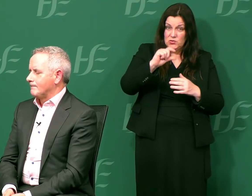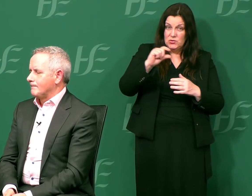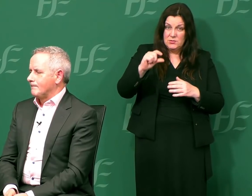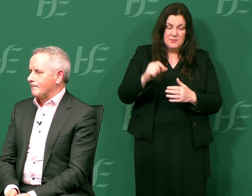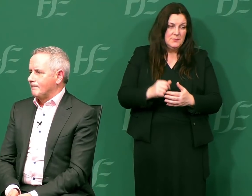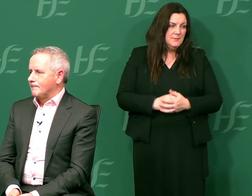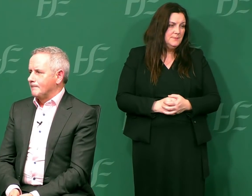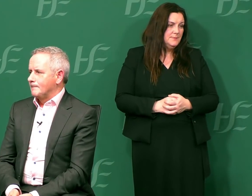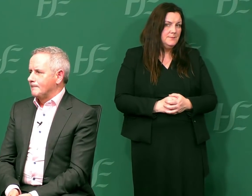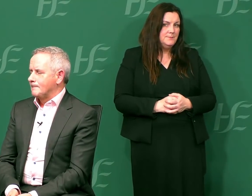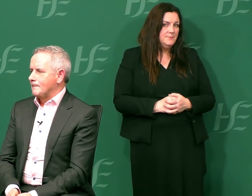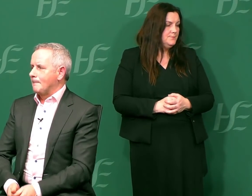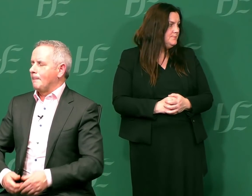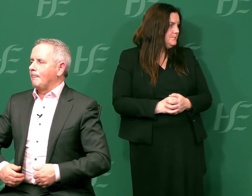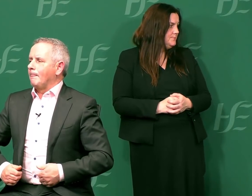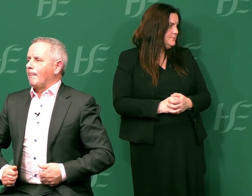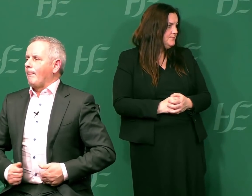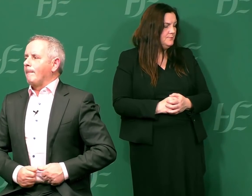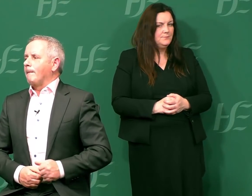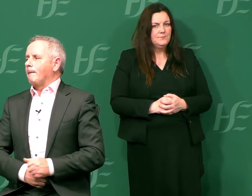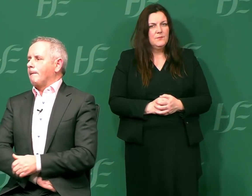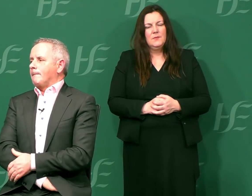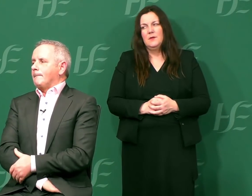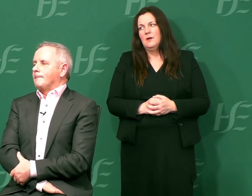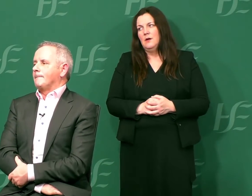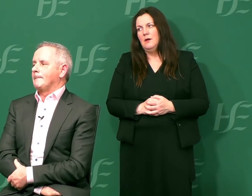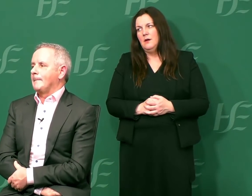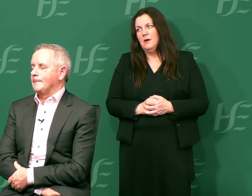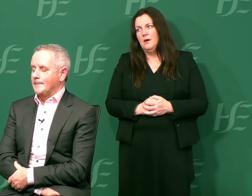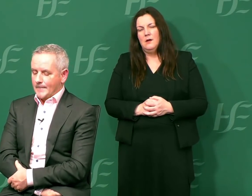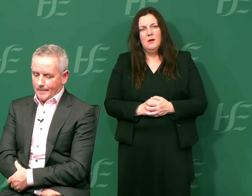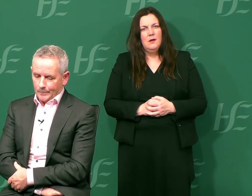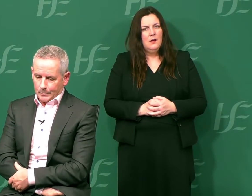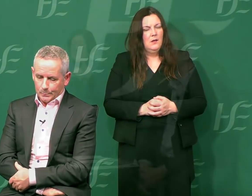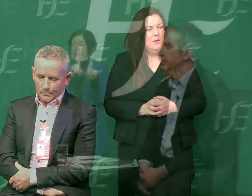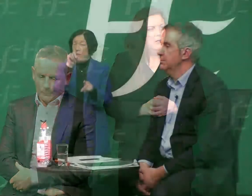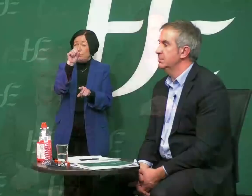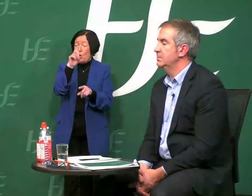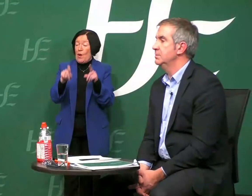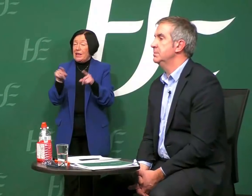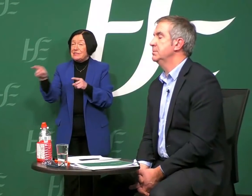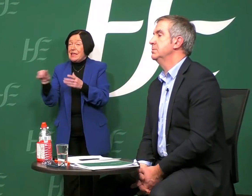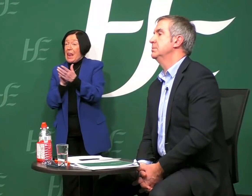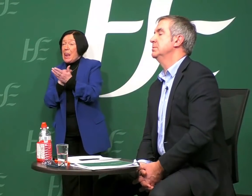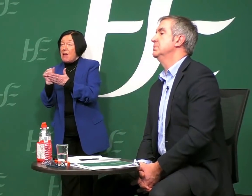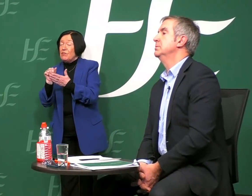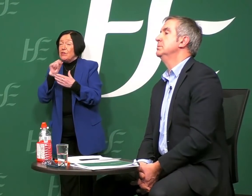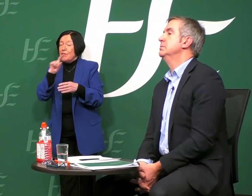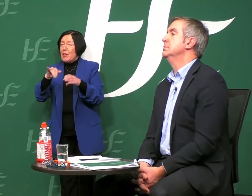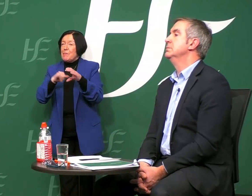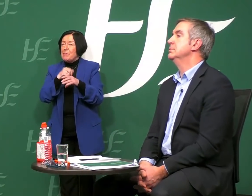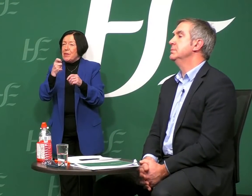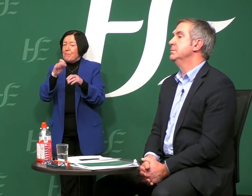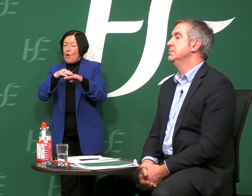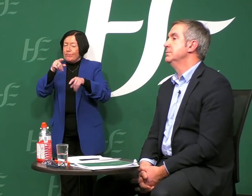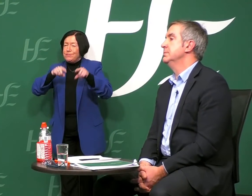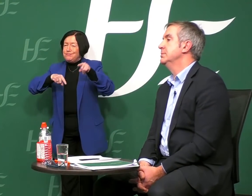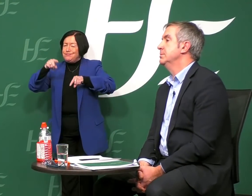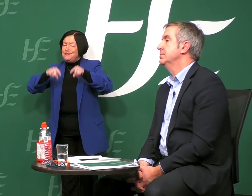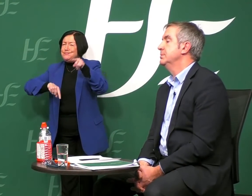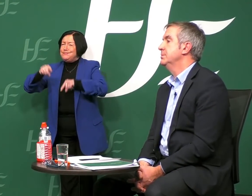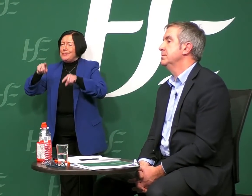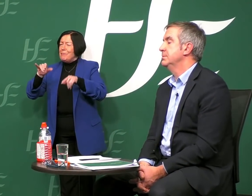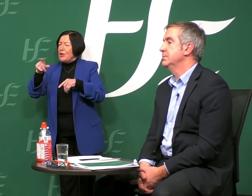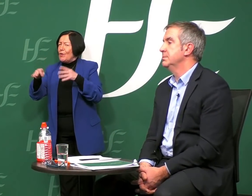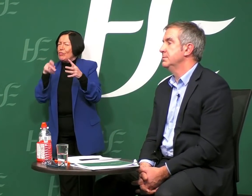who are worried that little 5-year-olds are getting the same dose as 11-year-olds, that apparently medication would usually be a bit more staggered. Could you maybe